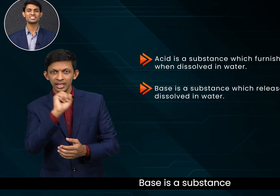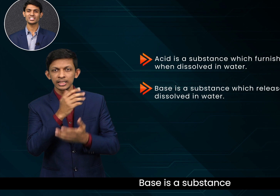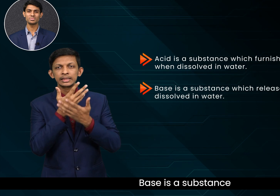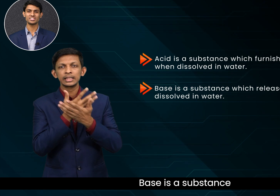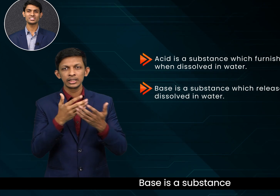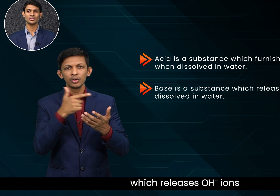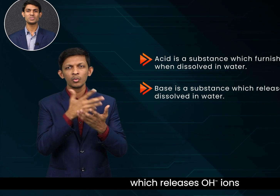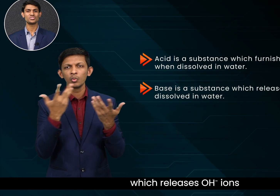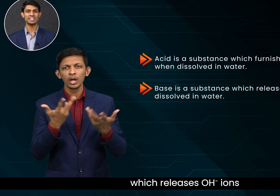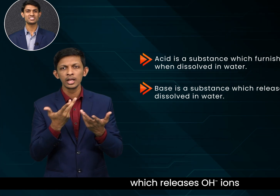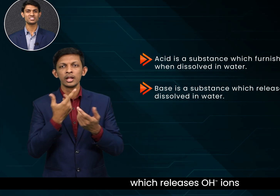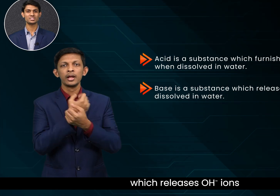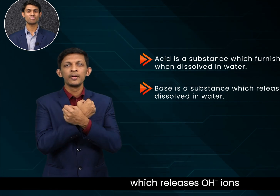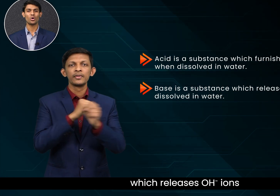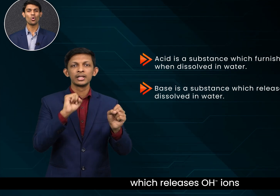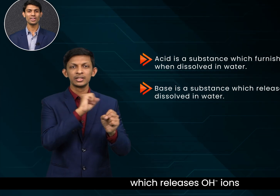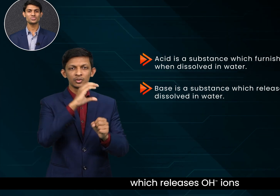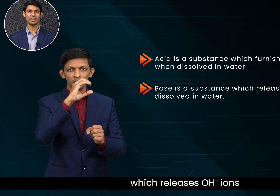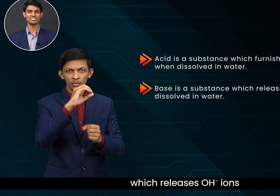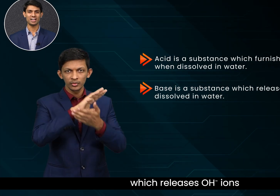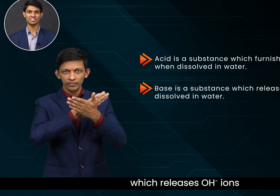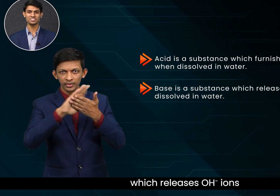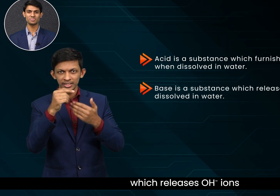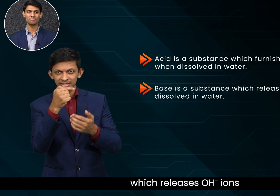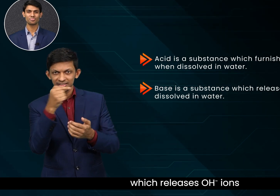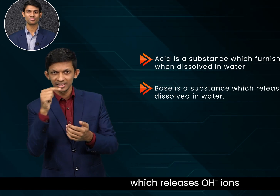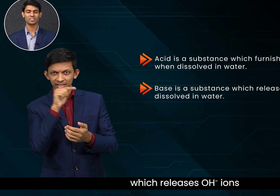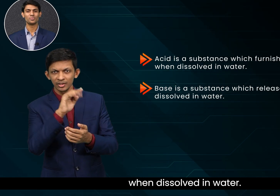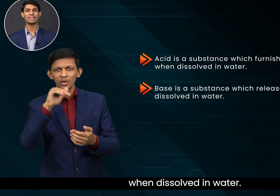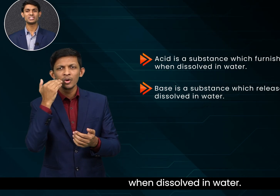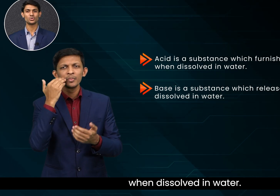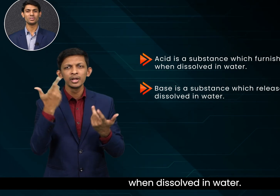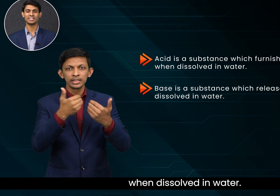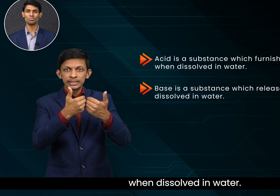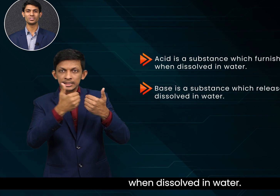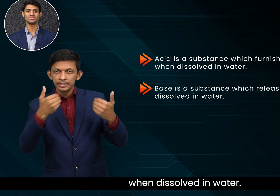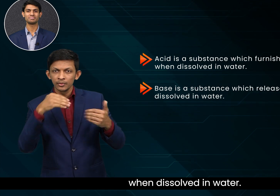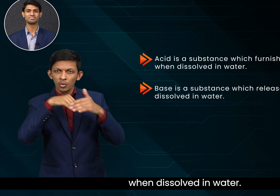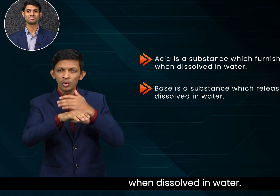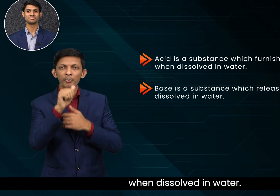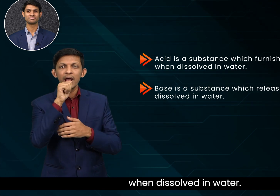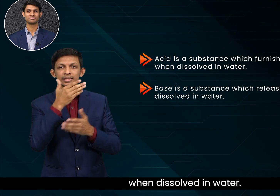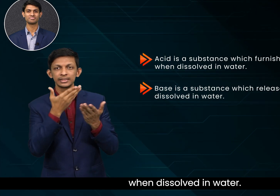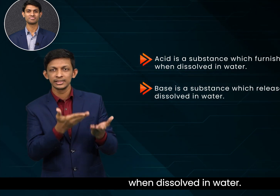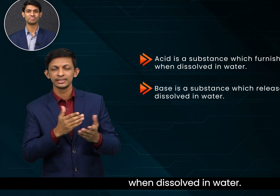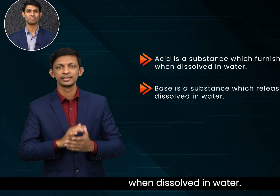Base is a substance which releases OH minus ions when dissolved in water.